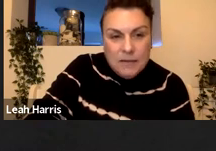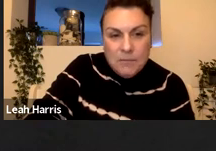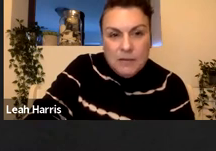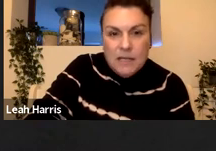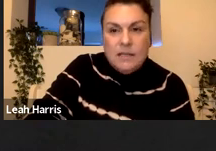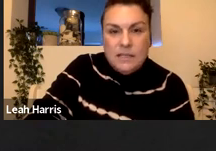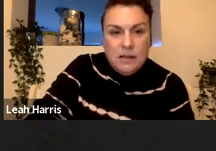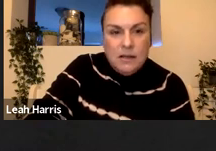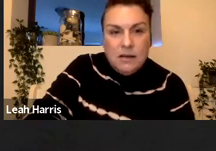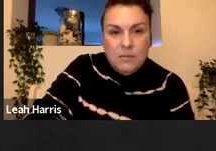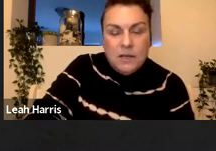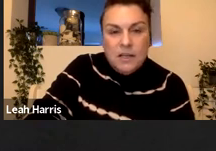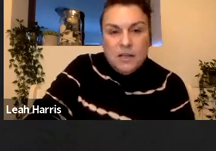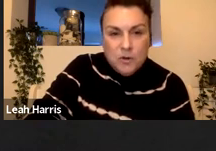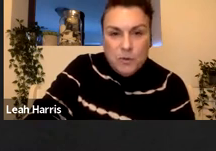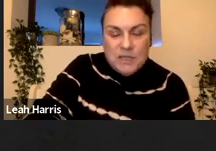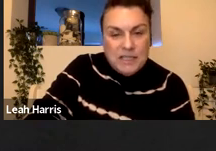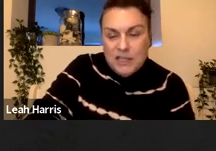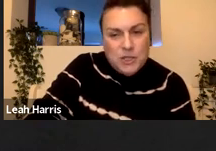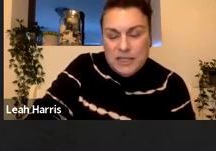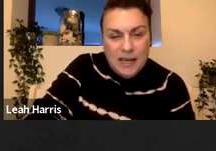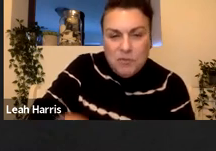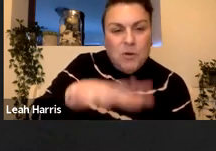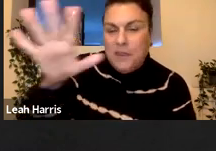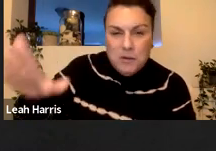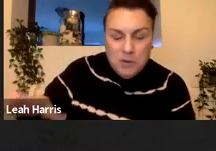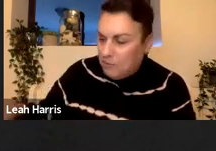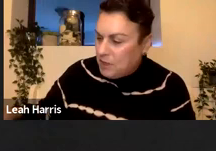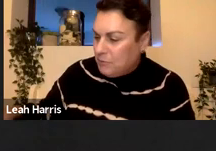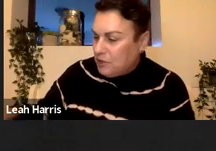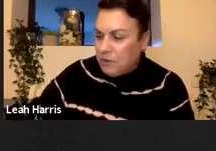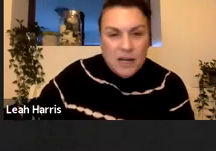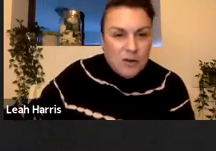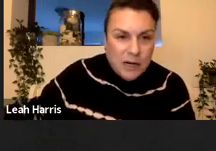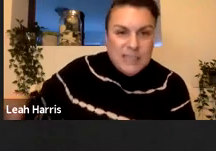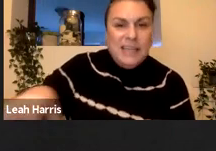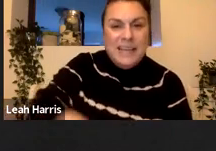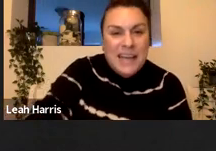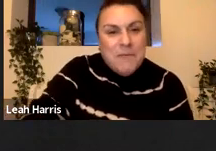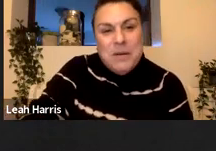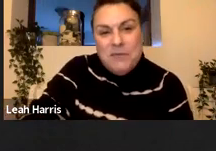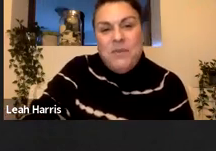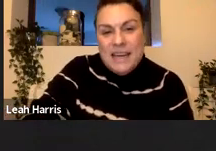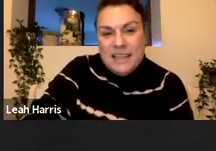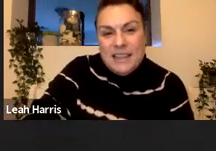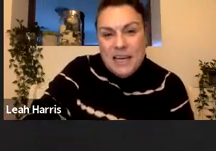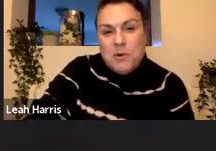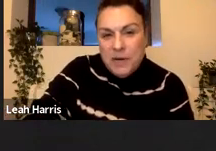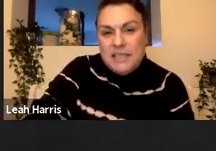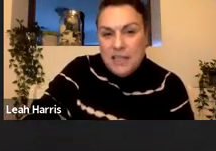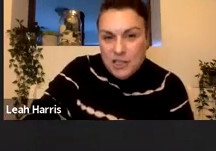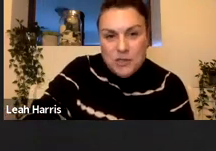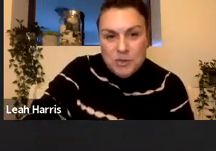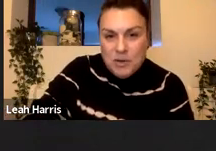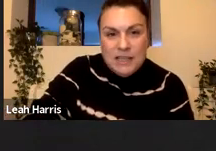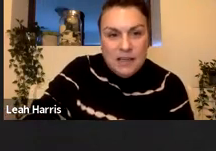many many many of the telecom groups it's interesting i don't know what their motives are i'm sure they're not great but the fact that they were